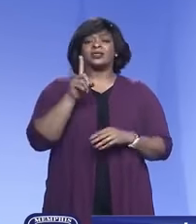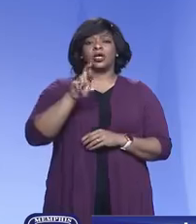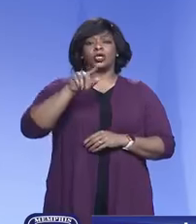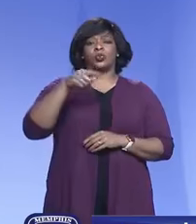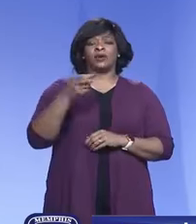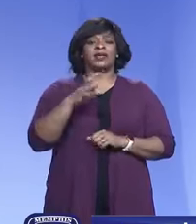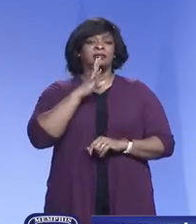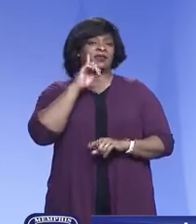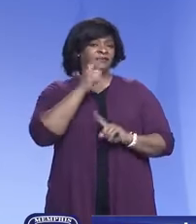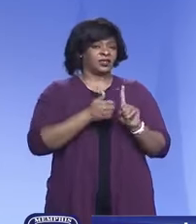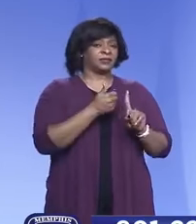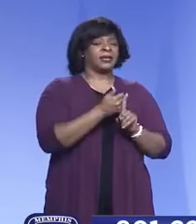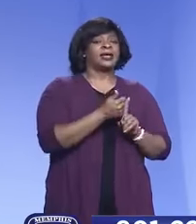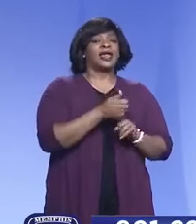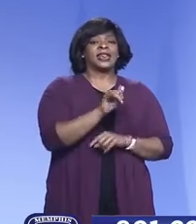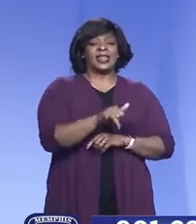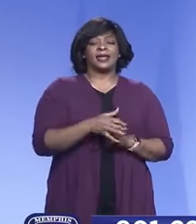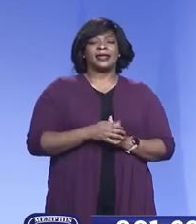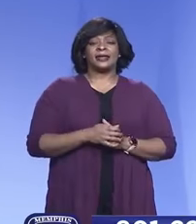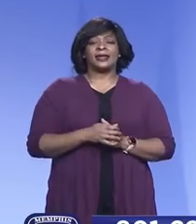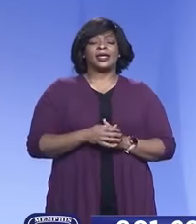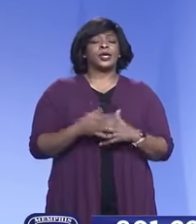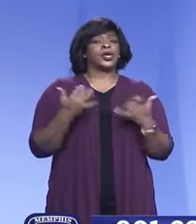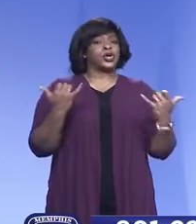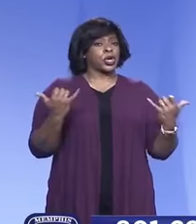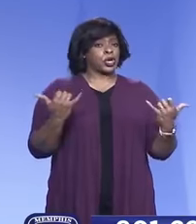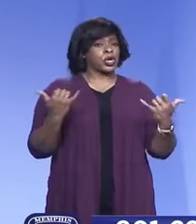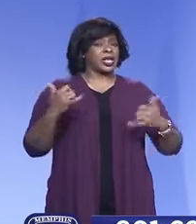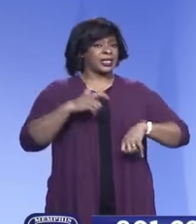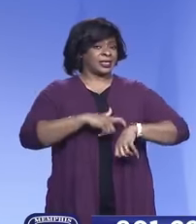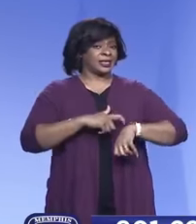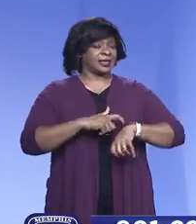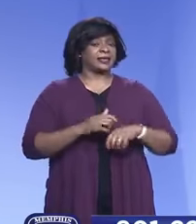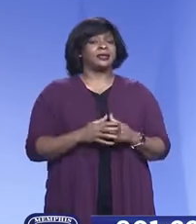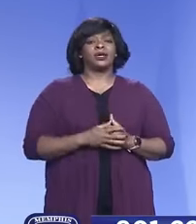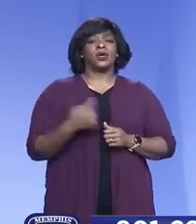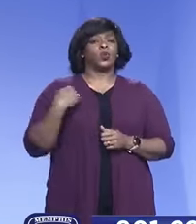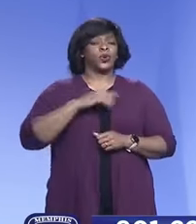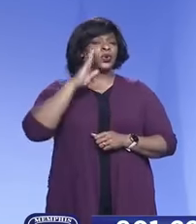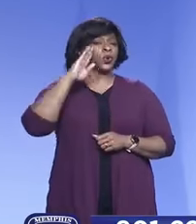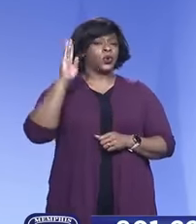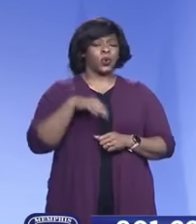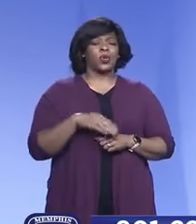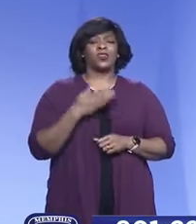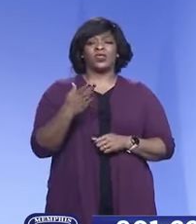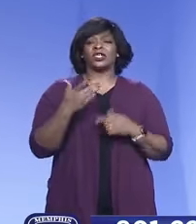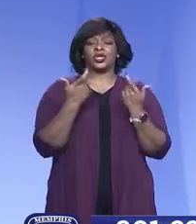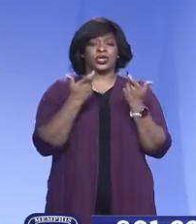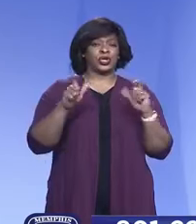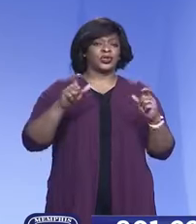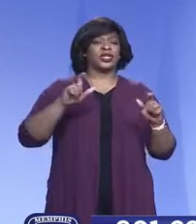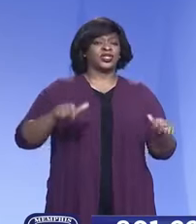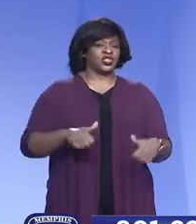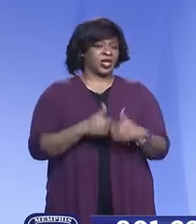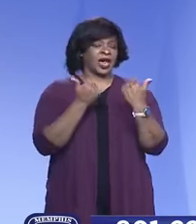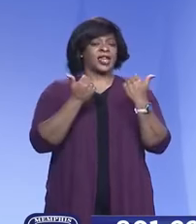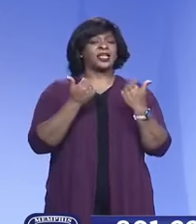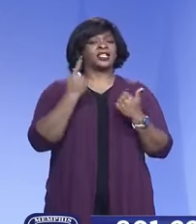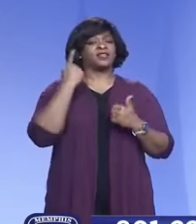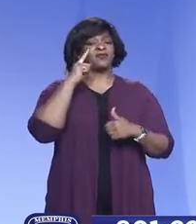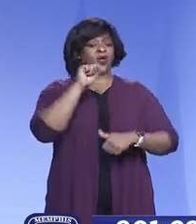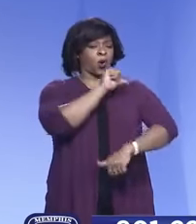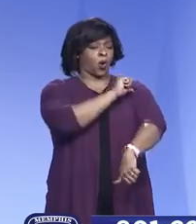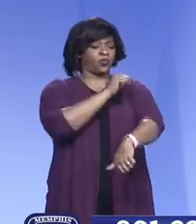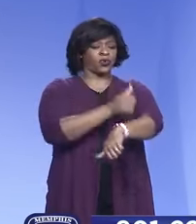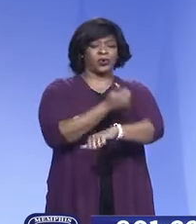can speak for himself, is that at the current time, we know that there is a significant challenge to the authority